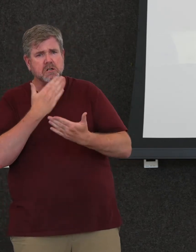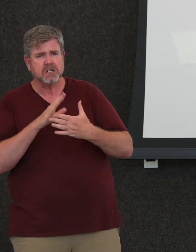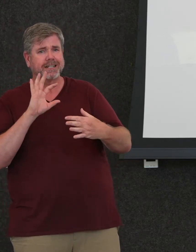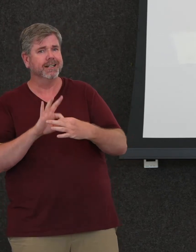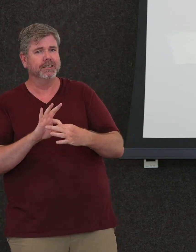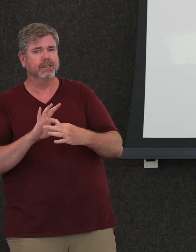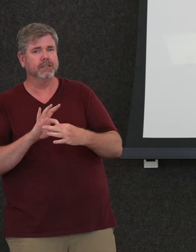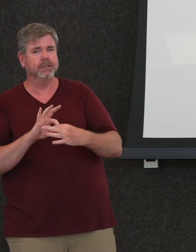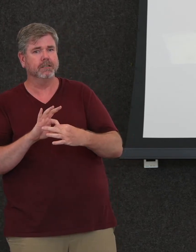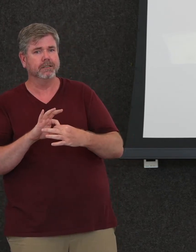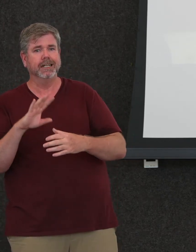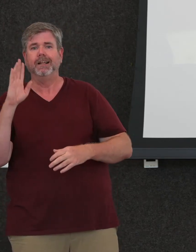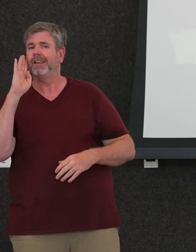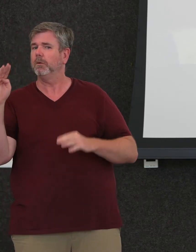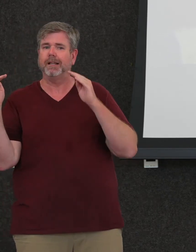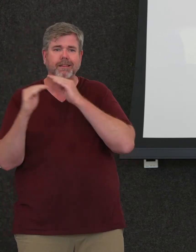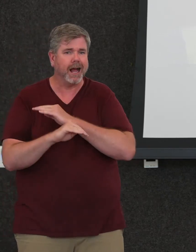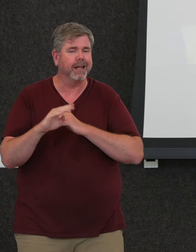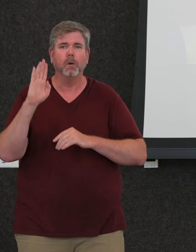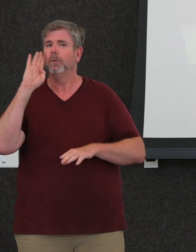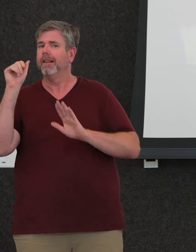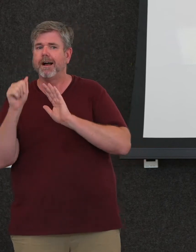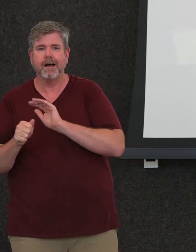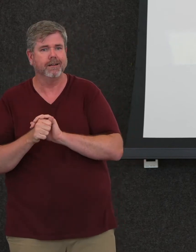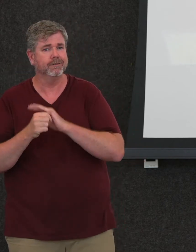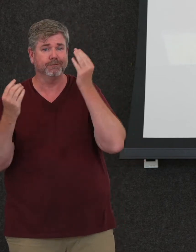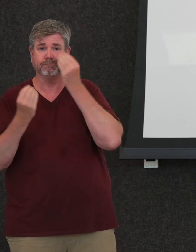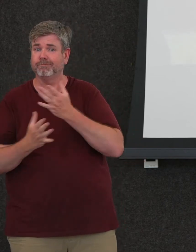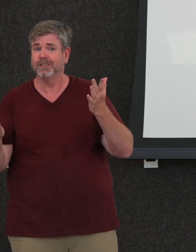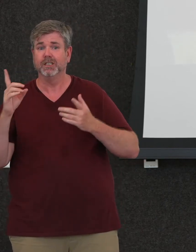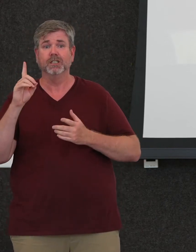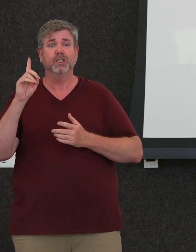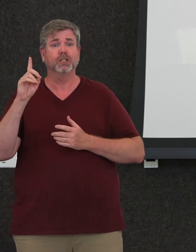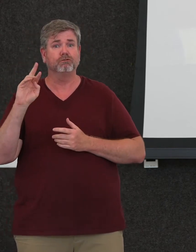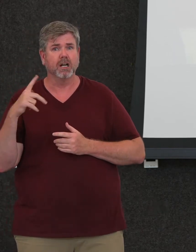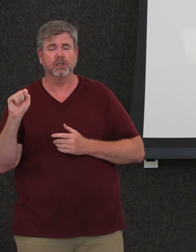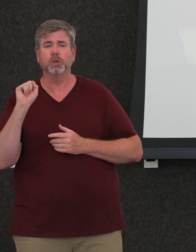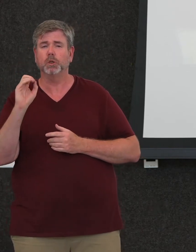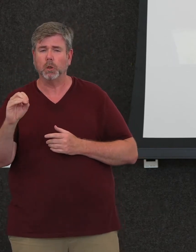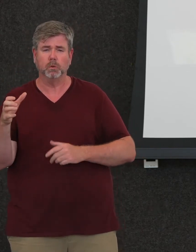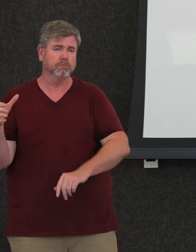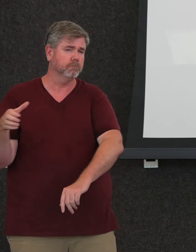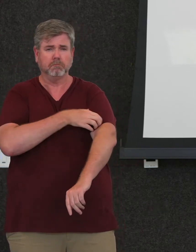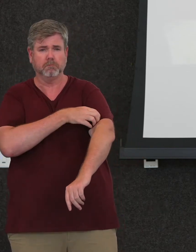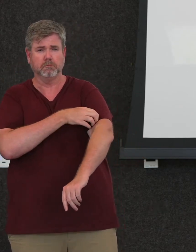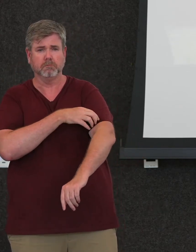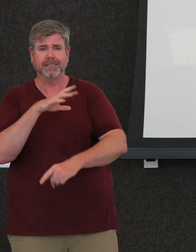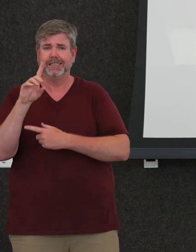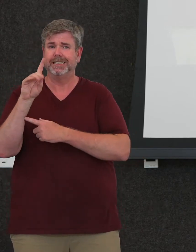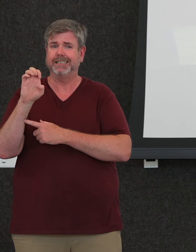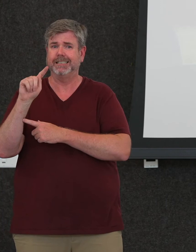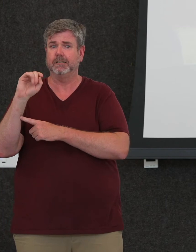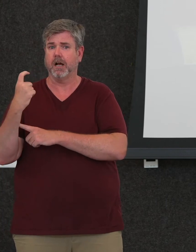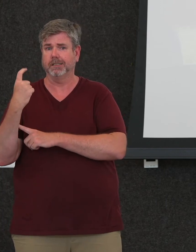failed. So I just thought I'd say that it's not enough just to send them to detox, to send them to rehab. There's a lot.